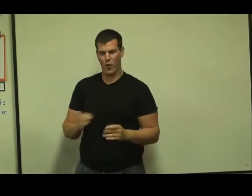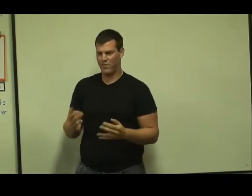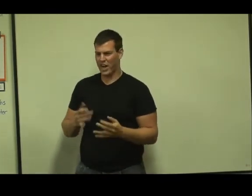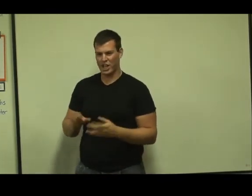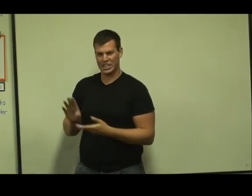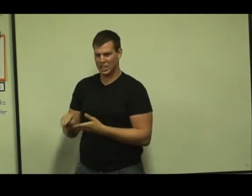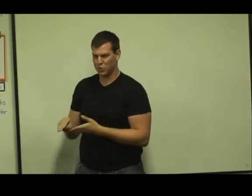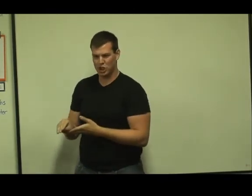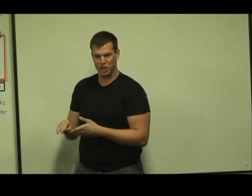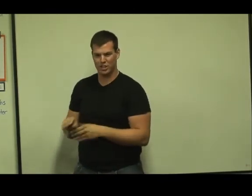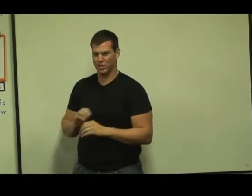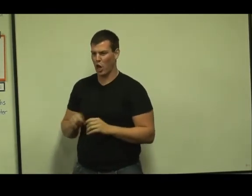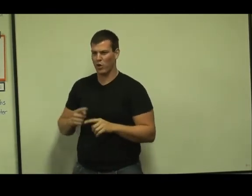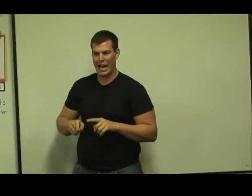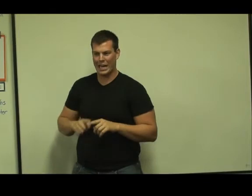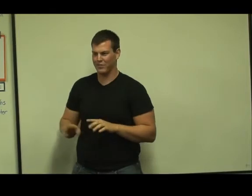No bite, temperature, no knife.